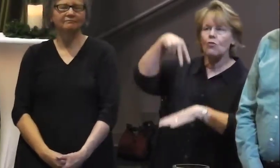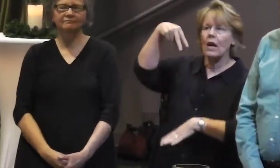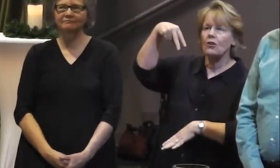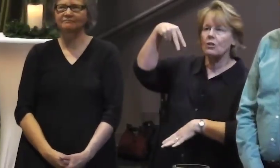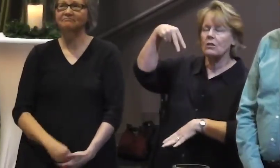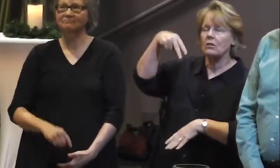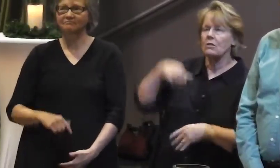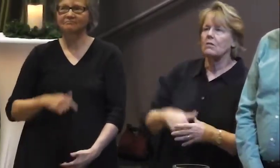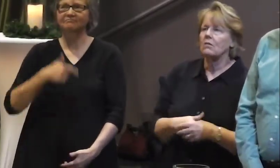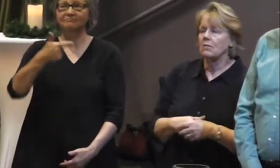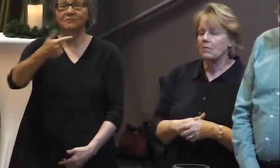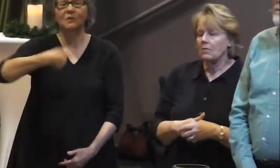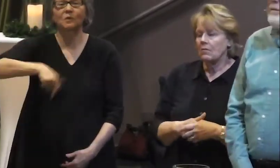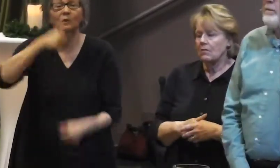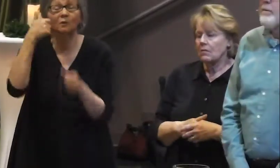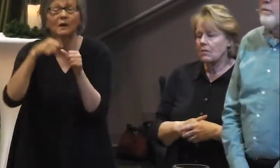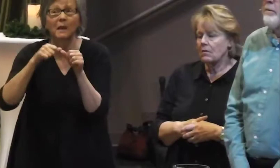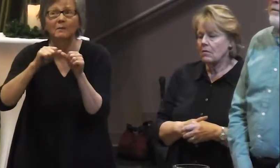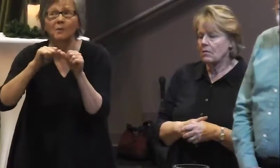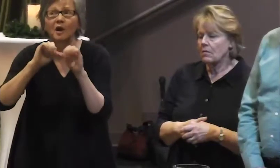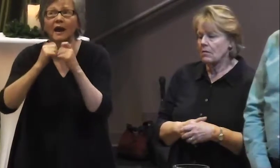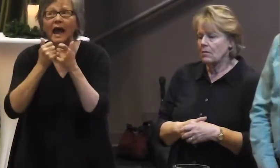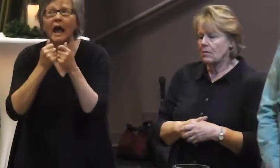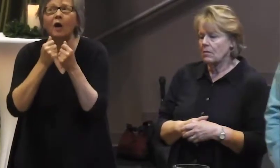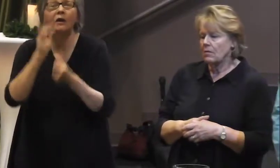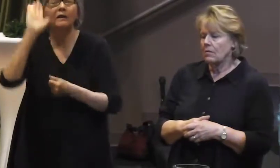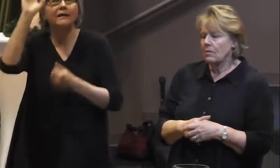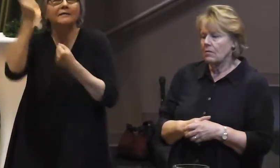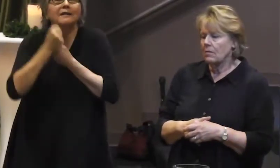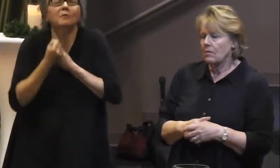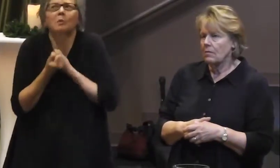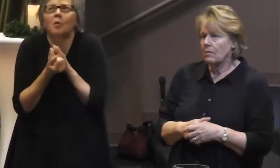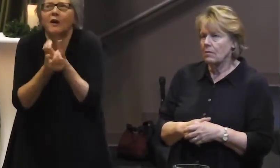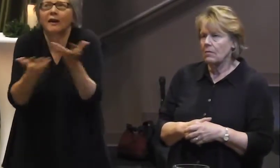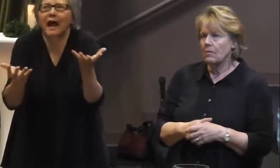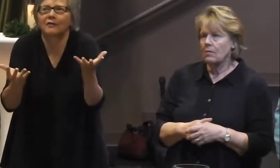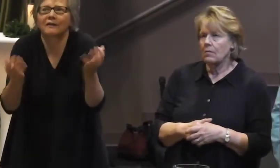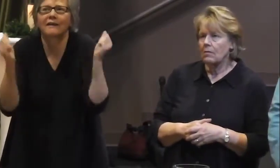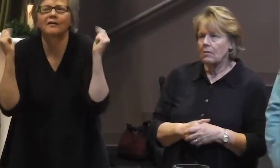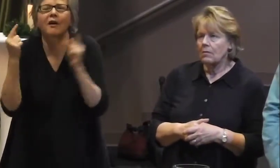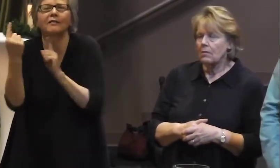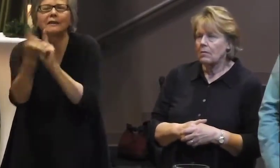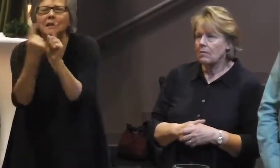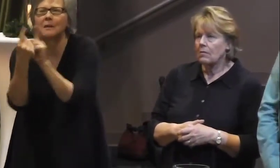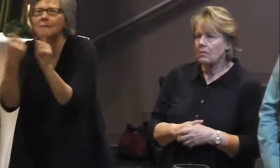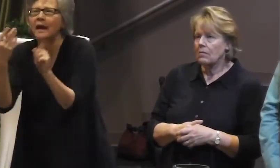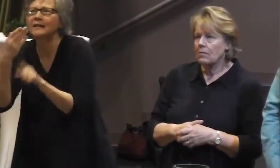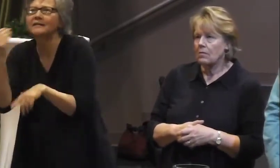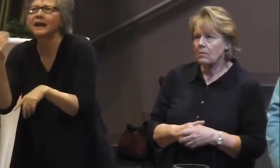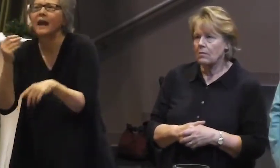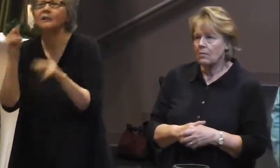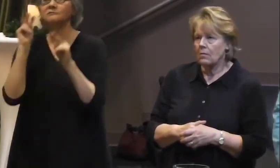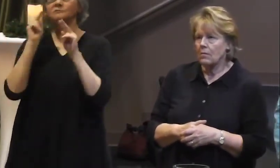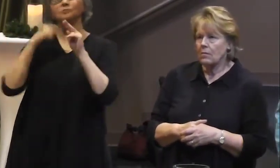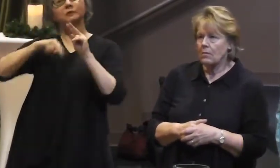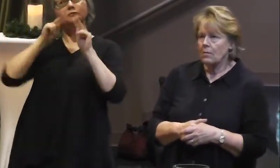We remember how he poured his love to all men. We look forward to his return